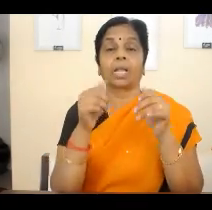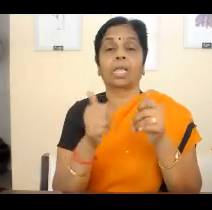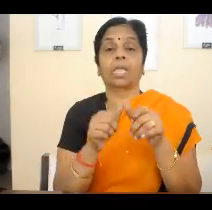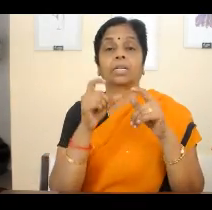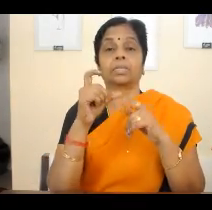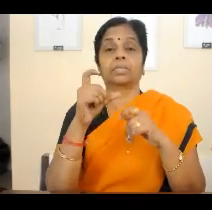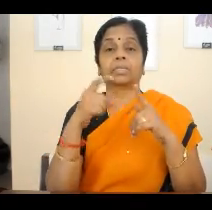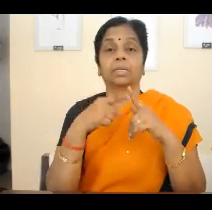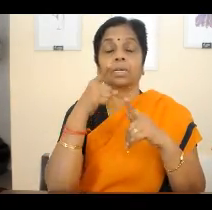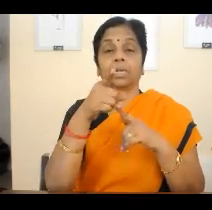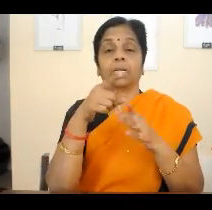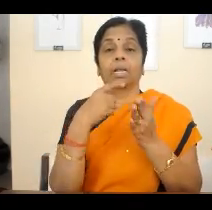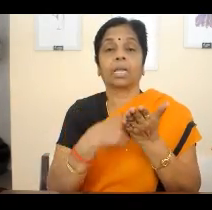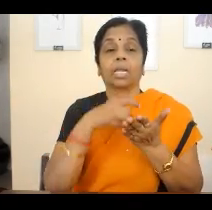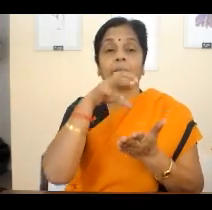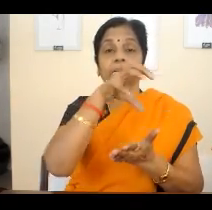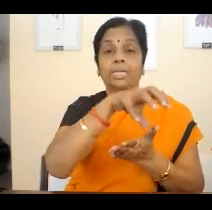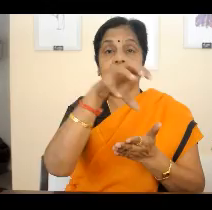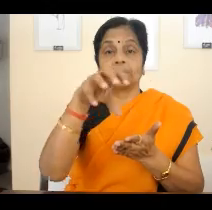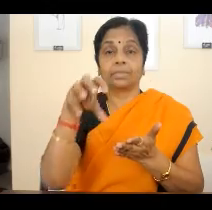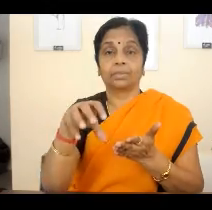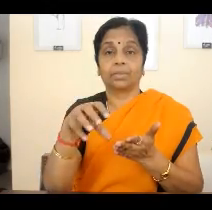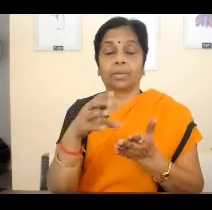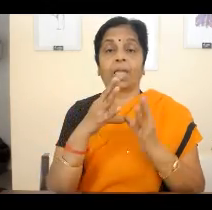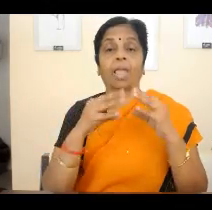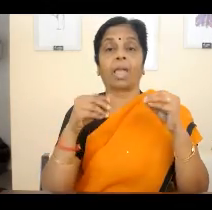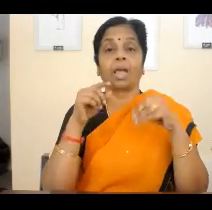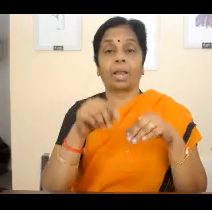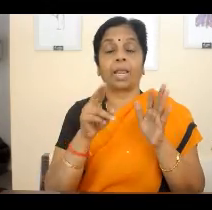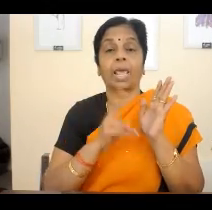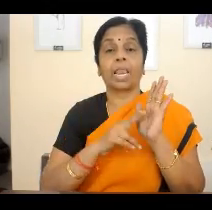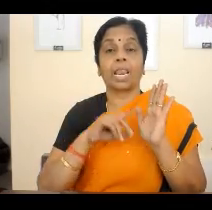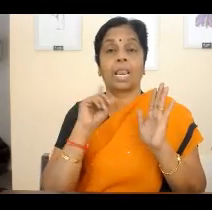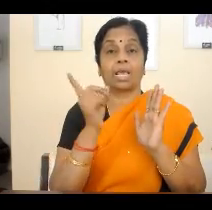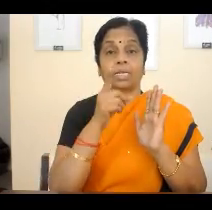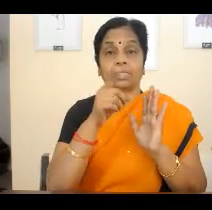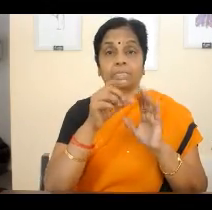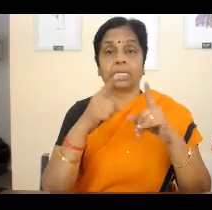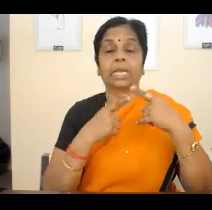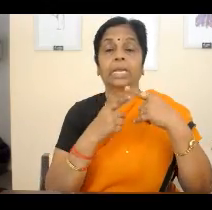through the regional and national channels on TV